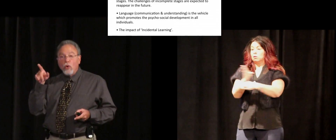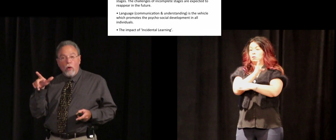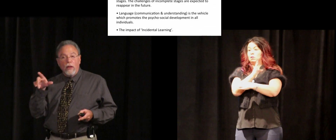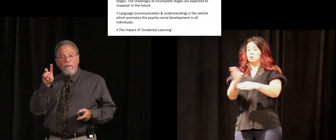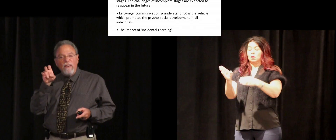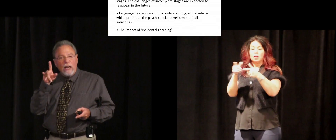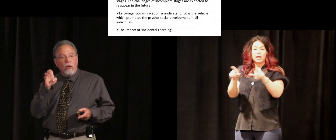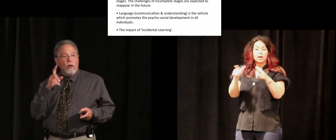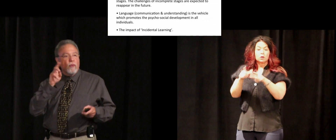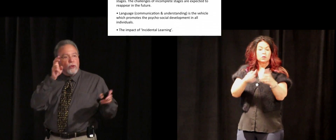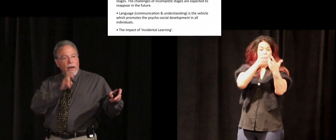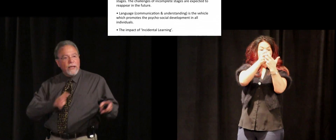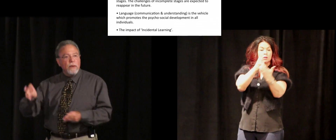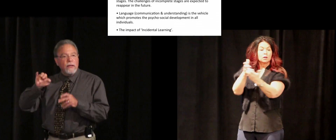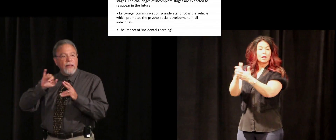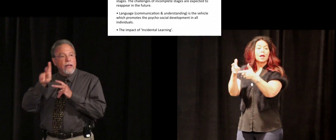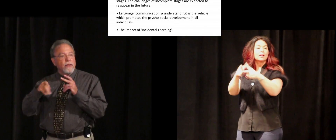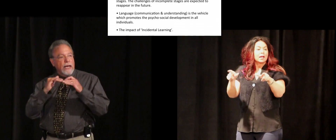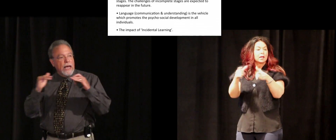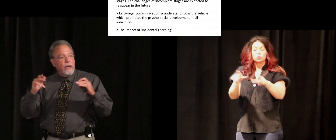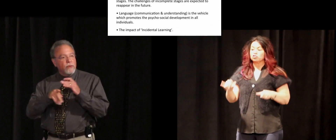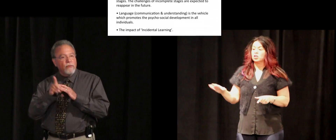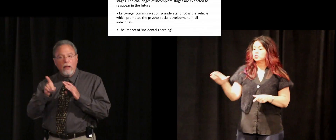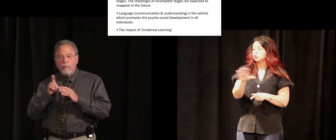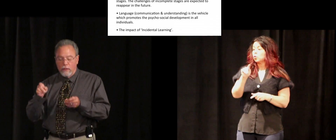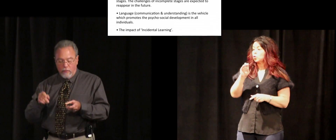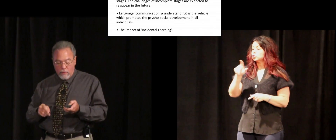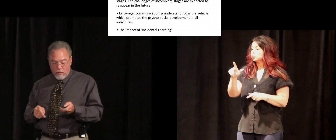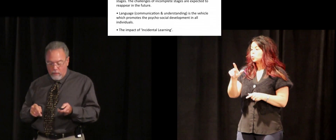So they develop trust in the world.